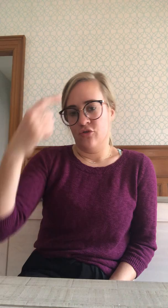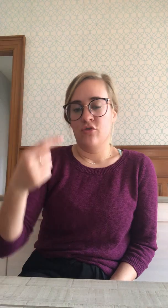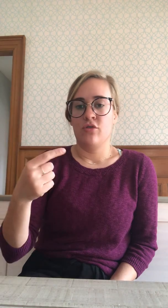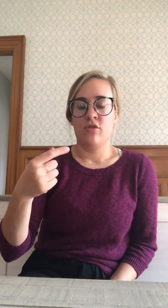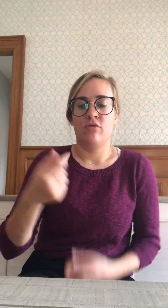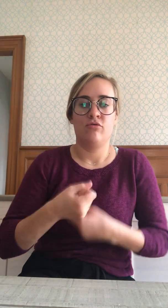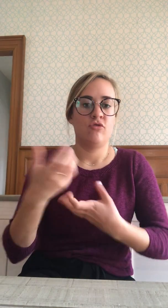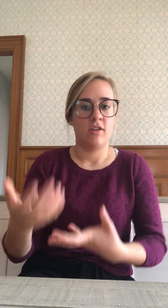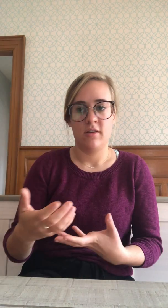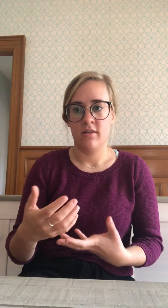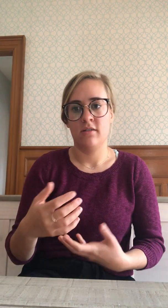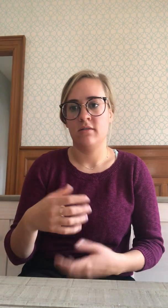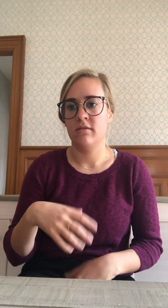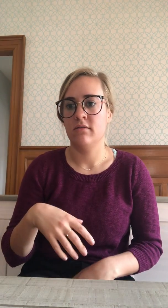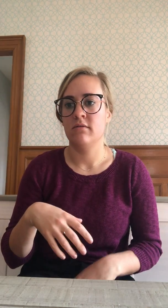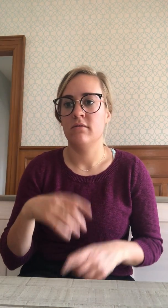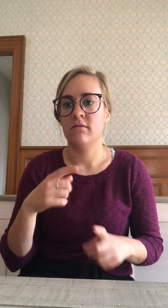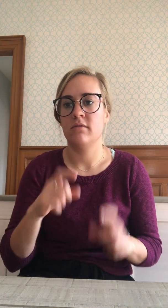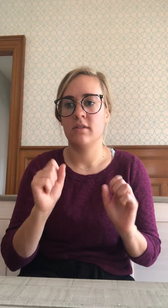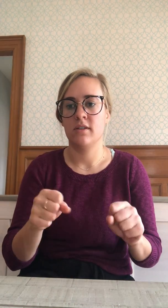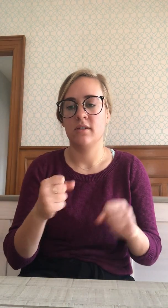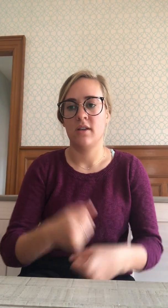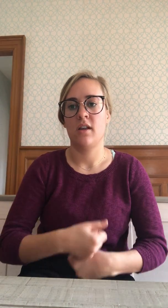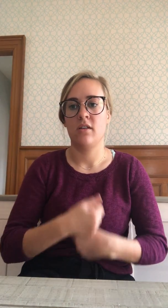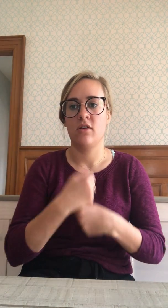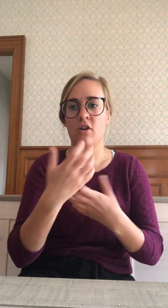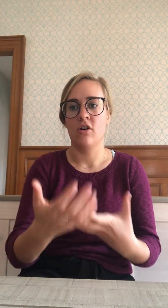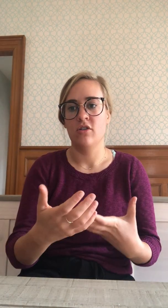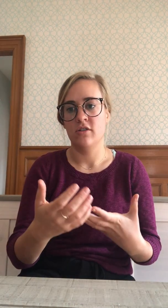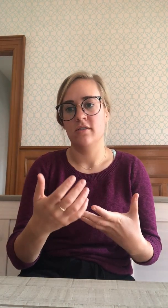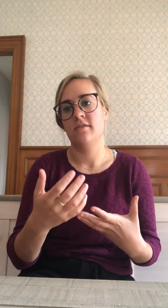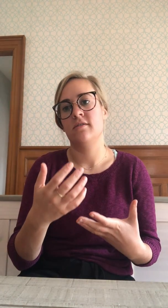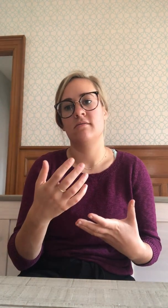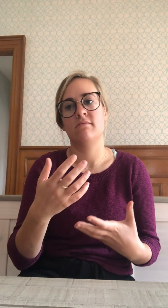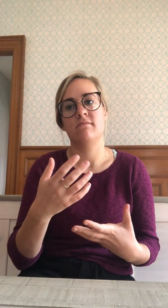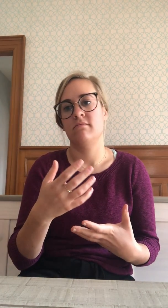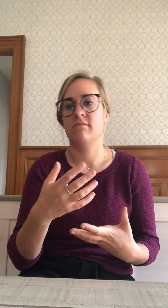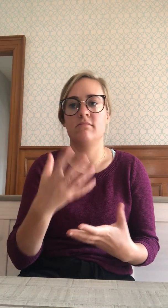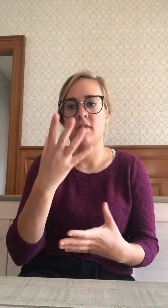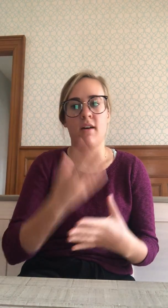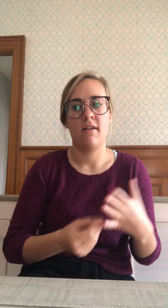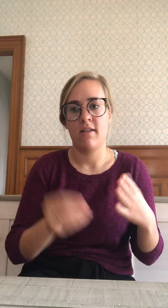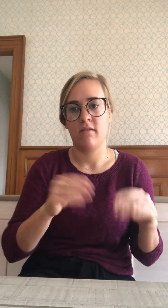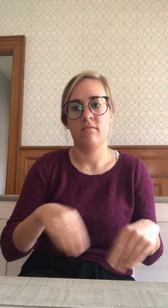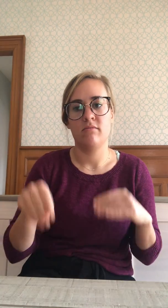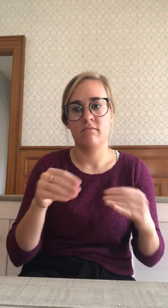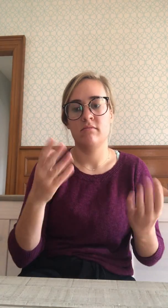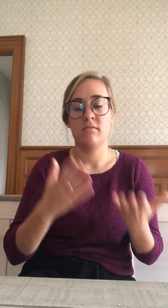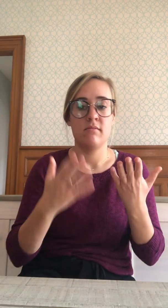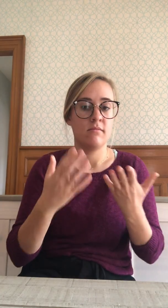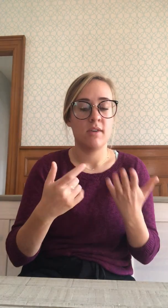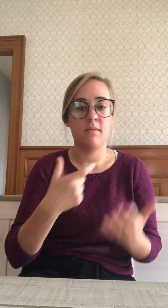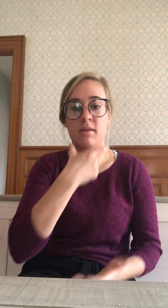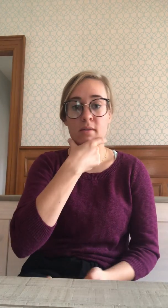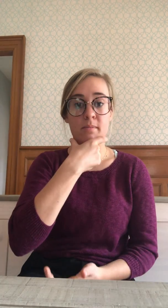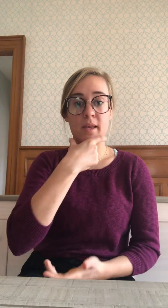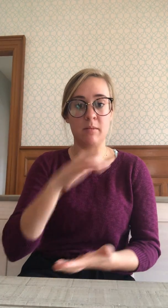of mandibular movement, and so perhaps it's the hypotonia in the mandible that's the problem, and that's why it doesn't get out of